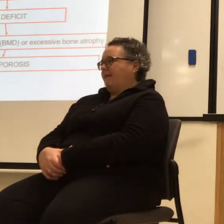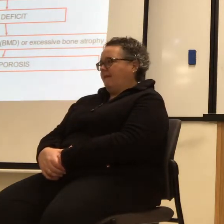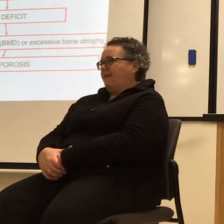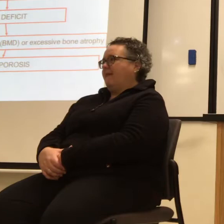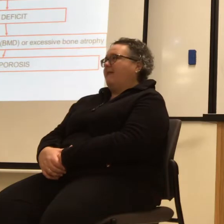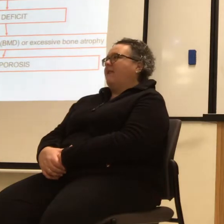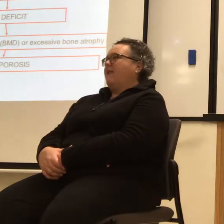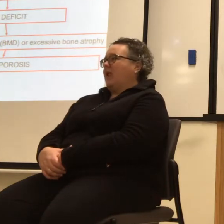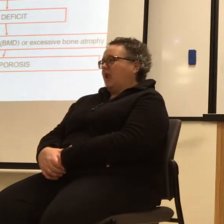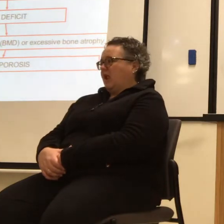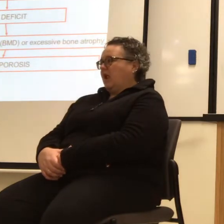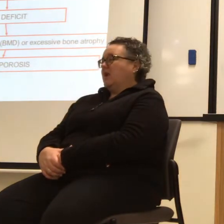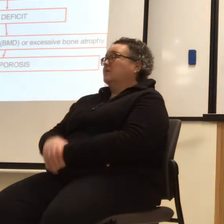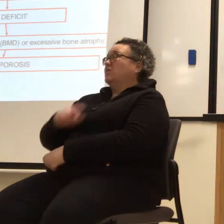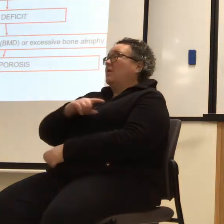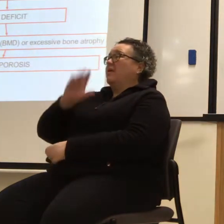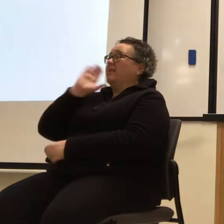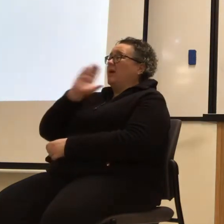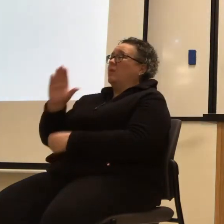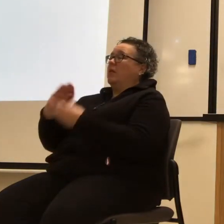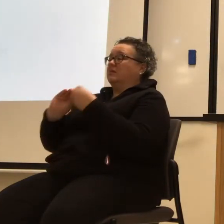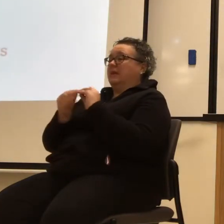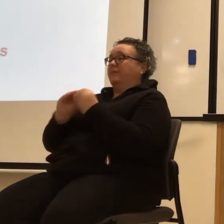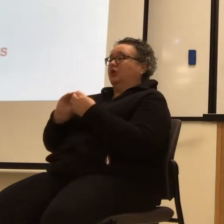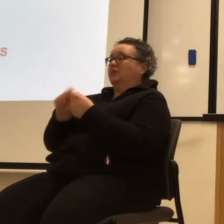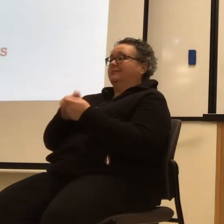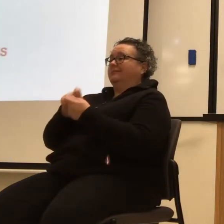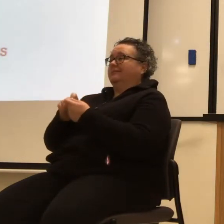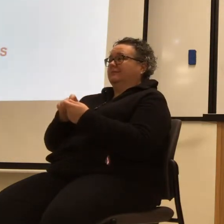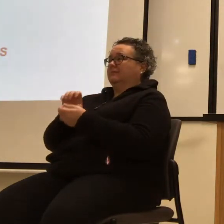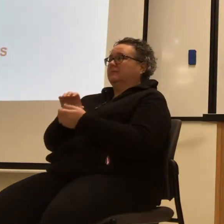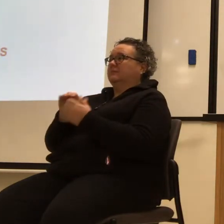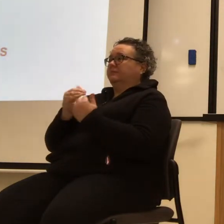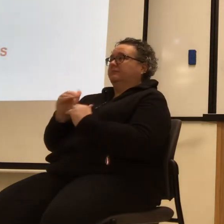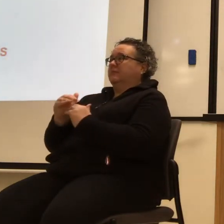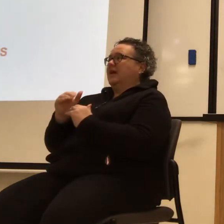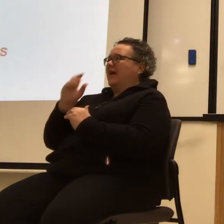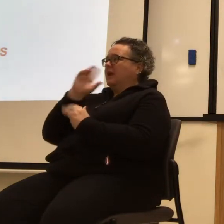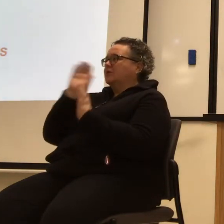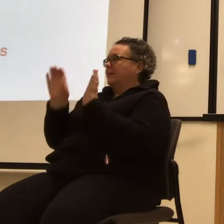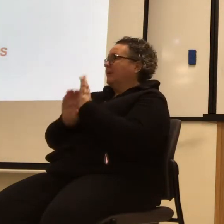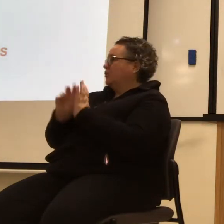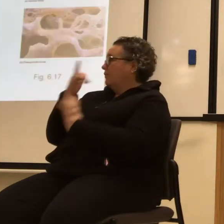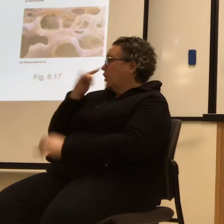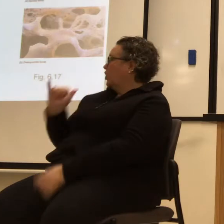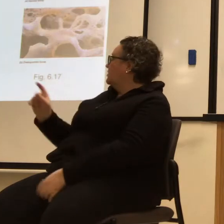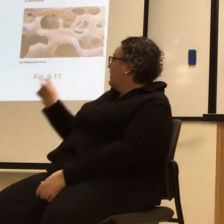So they quantitate this stuff, and here's a picture of it, of osteoporotic bone.